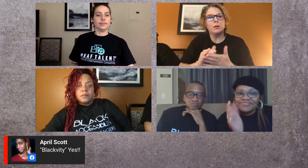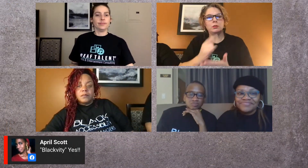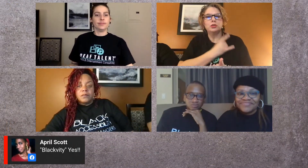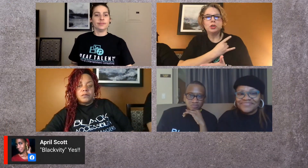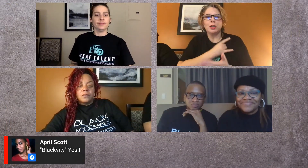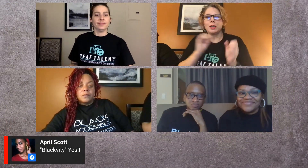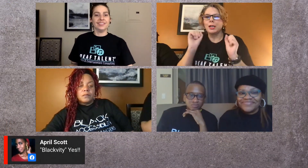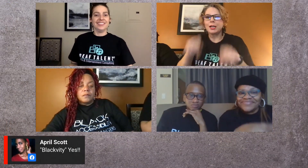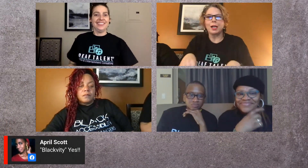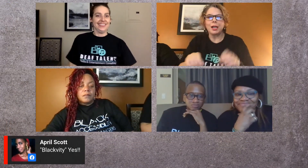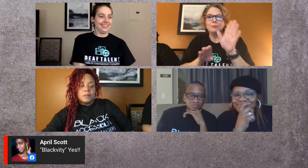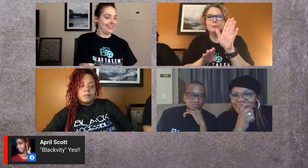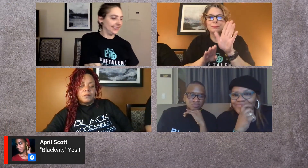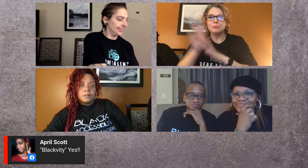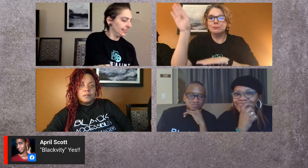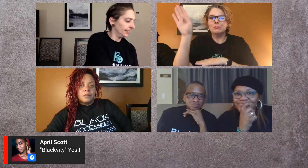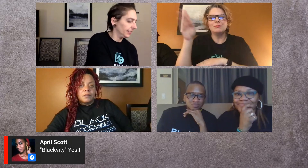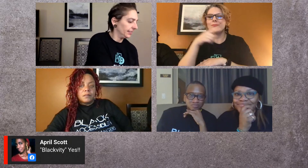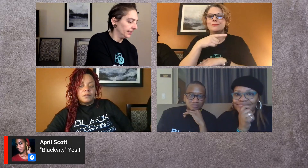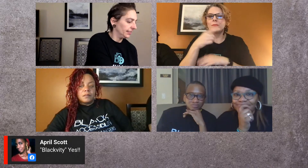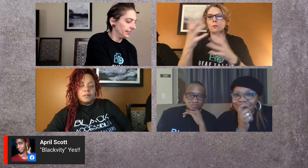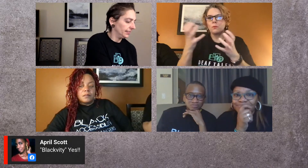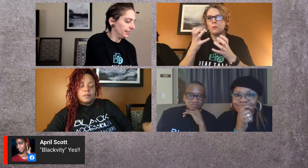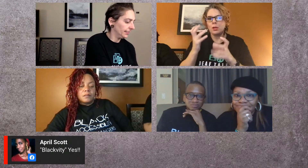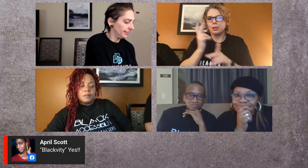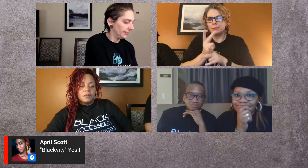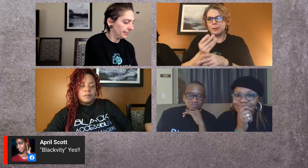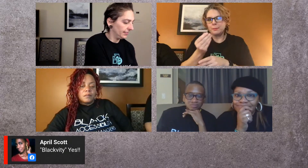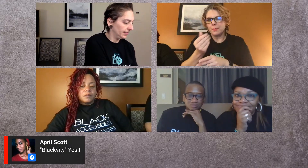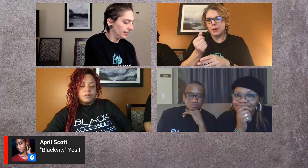I felt that Hollywood in general